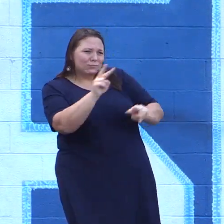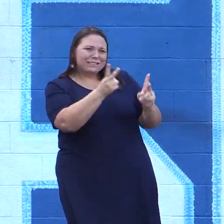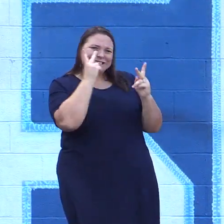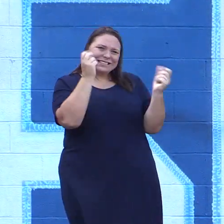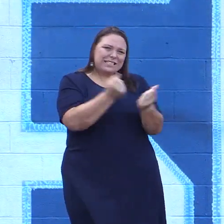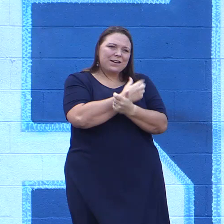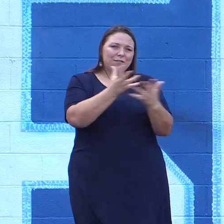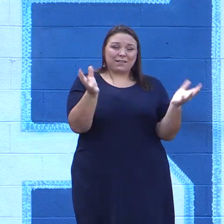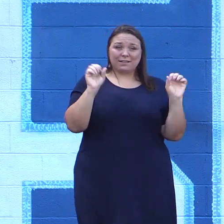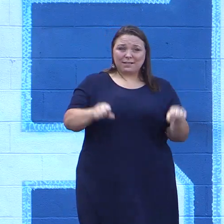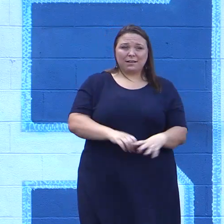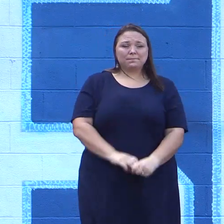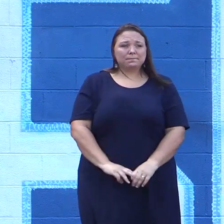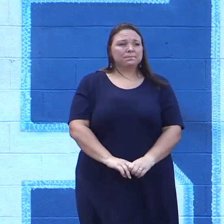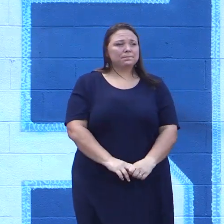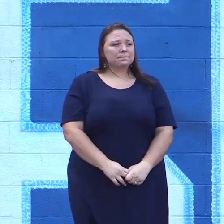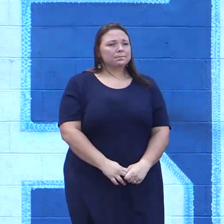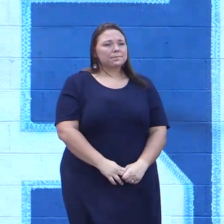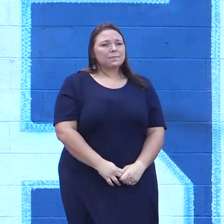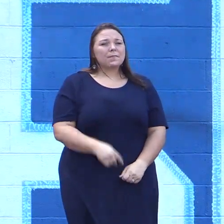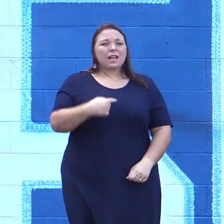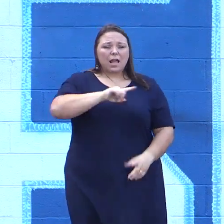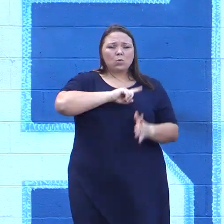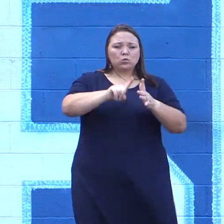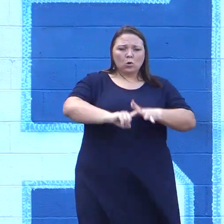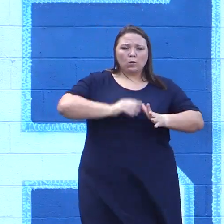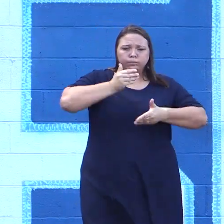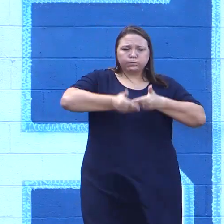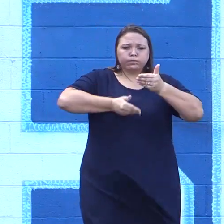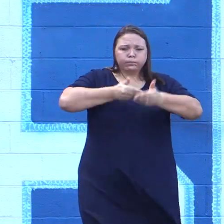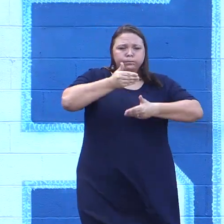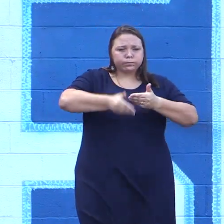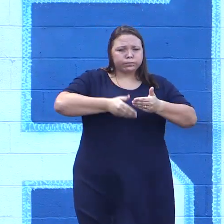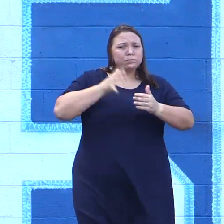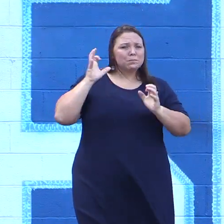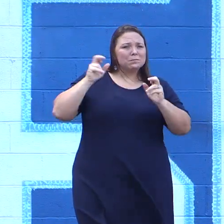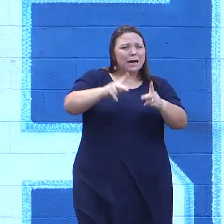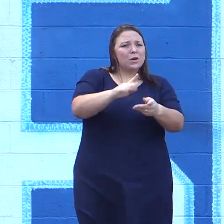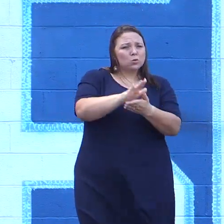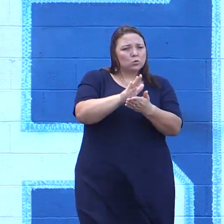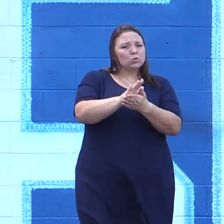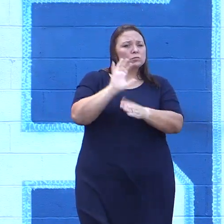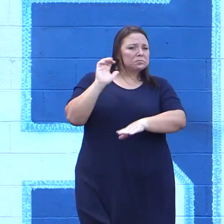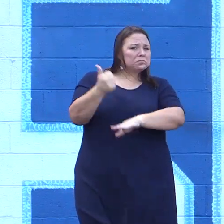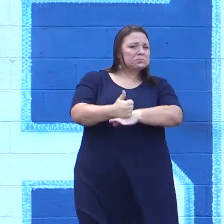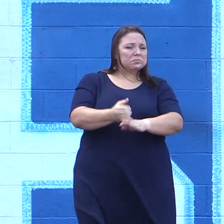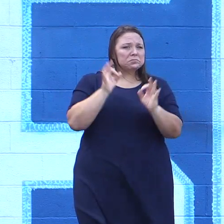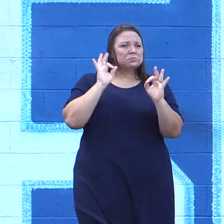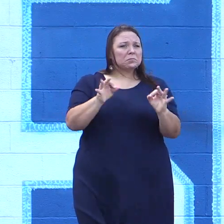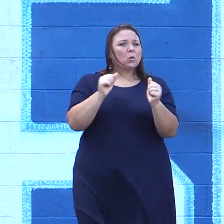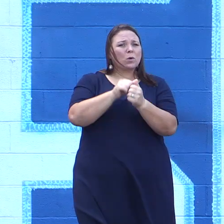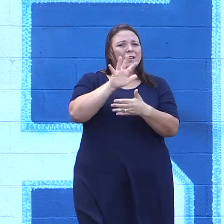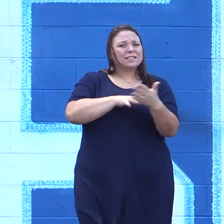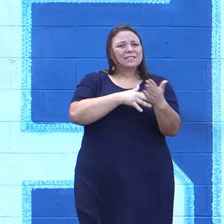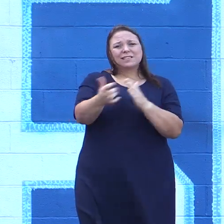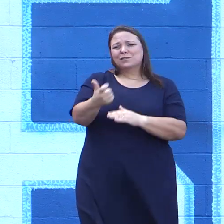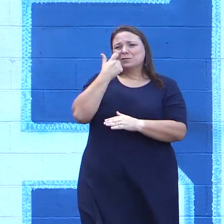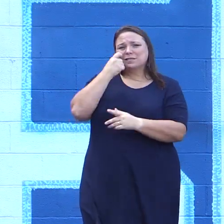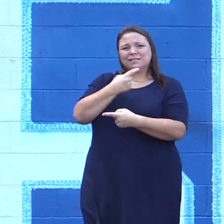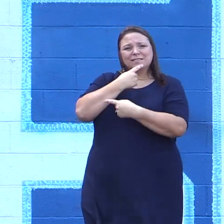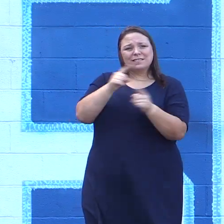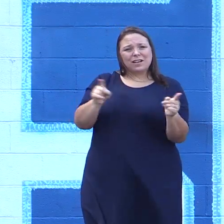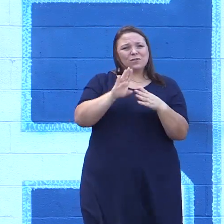play. Our phase-in process for returning to school remains intact with the schedule I announced over the